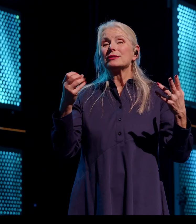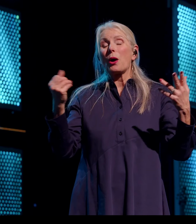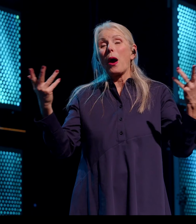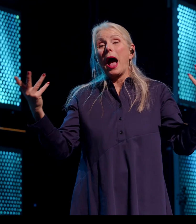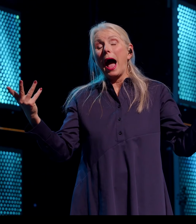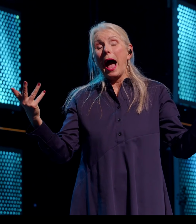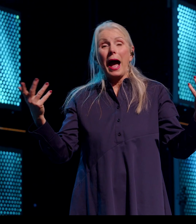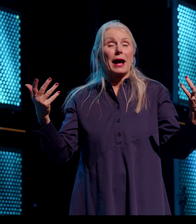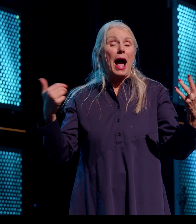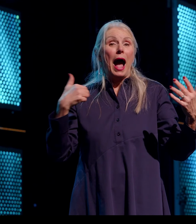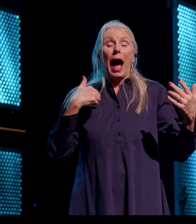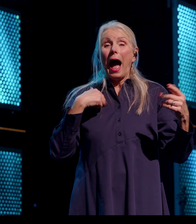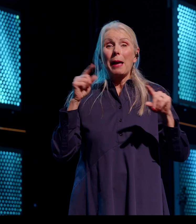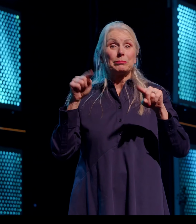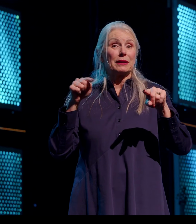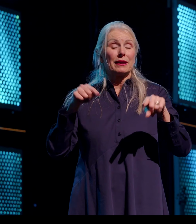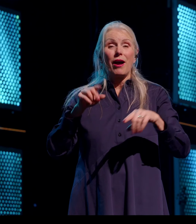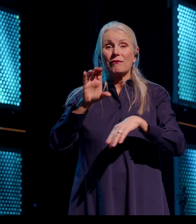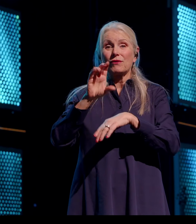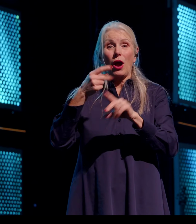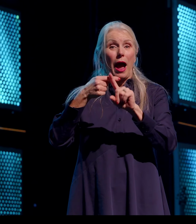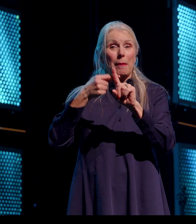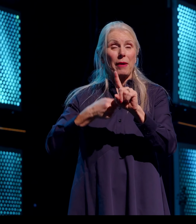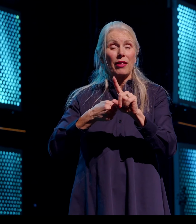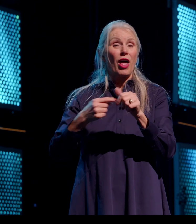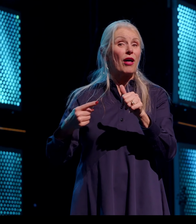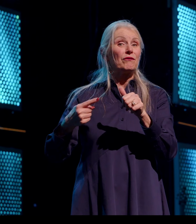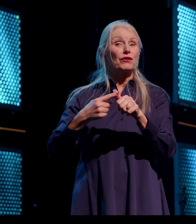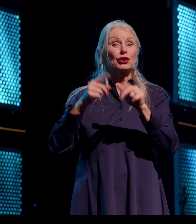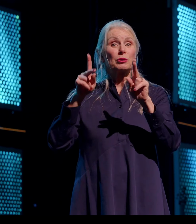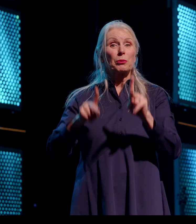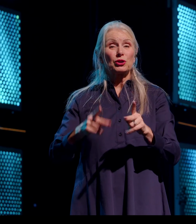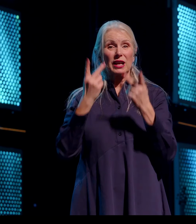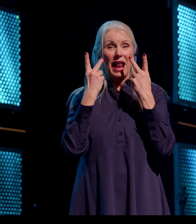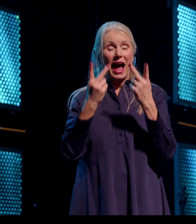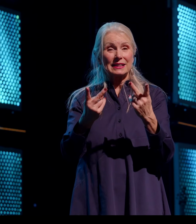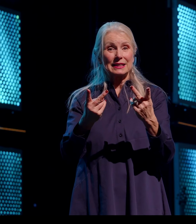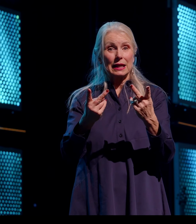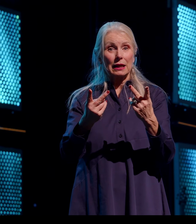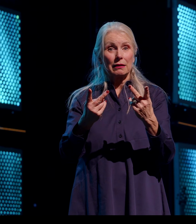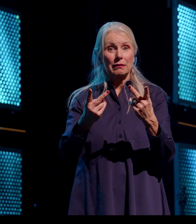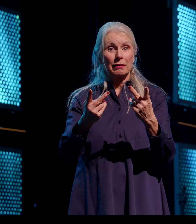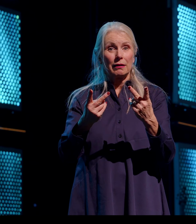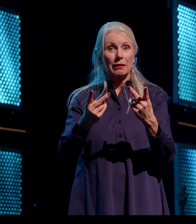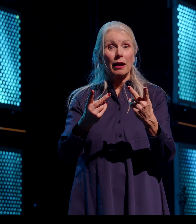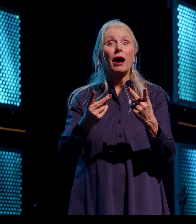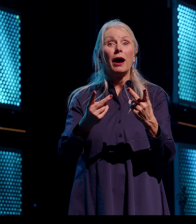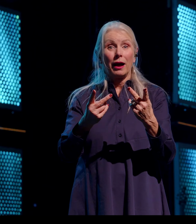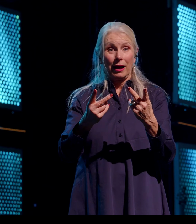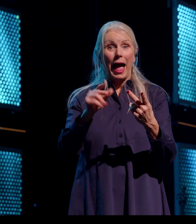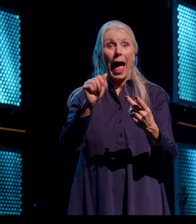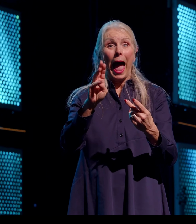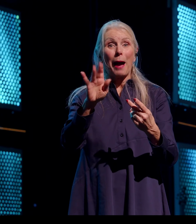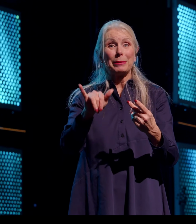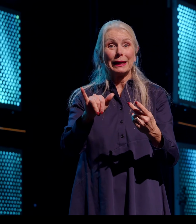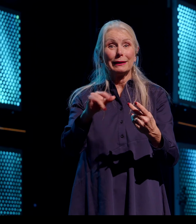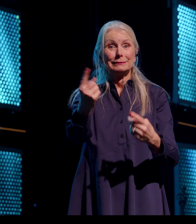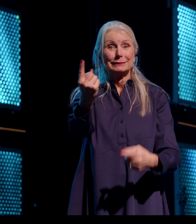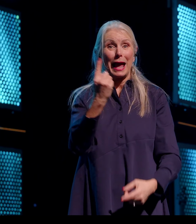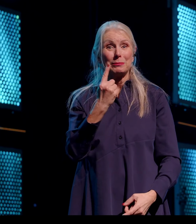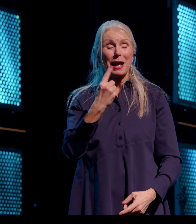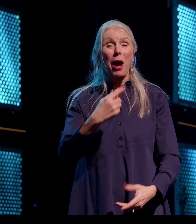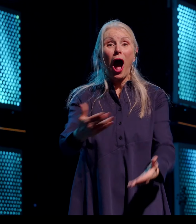been coming for a month. One of the first people I see on Sunday morning, Abby and her family. She comes up, thank you so much